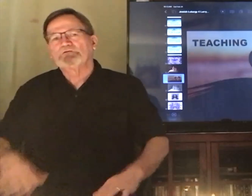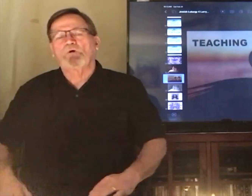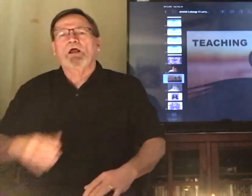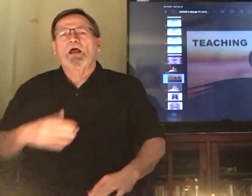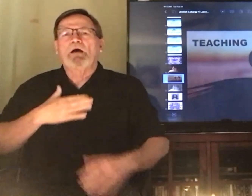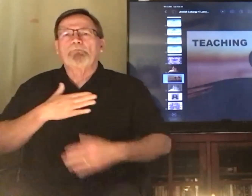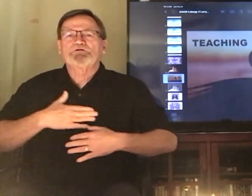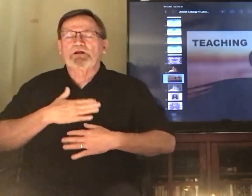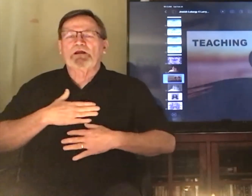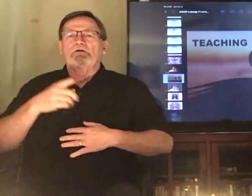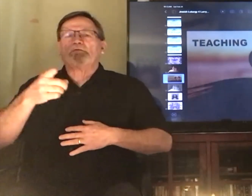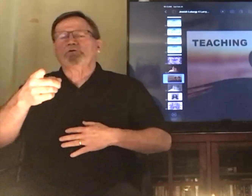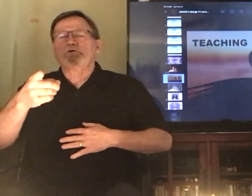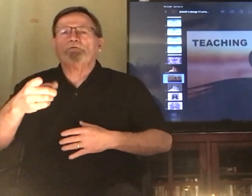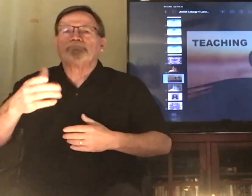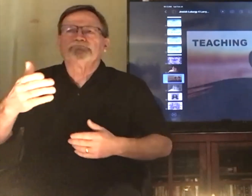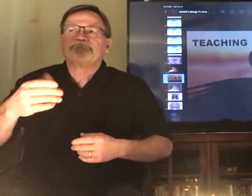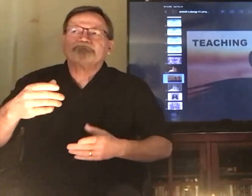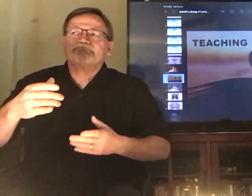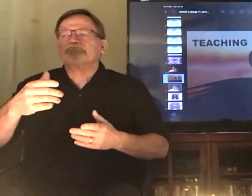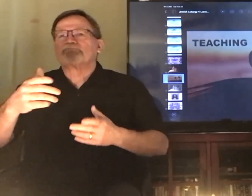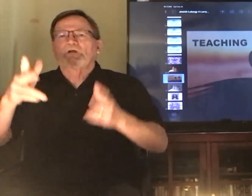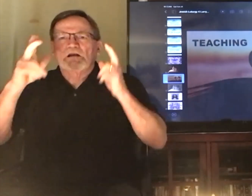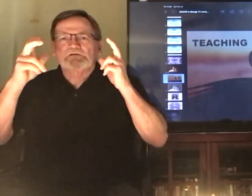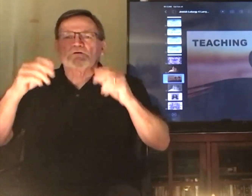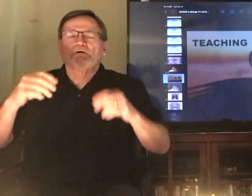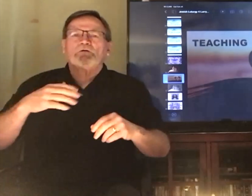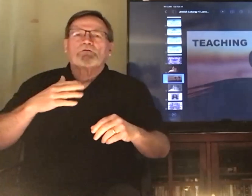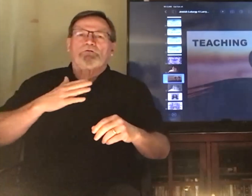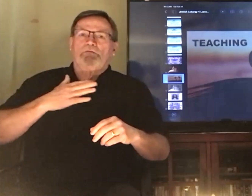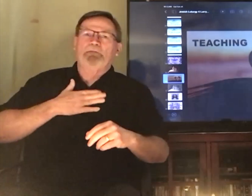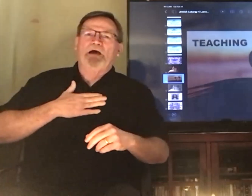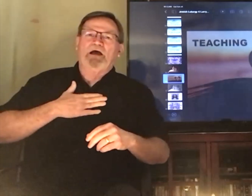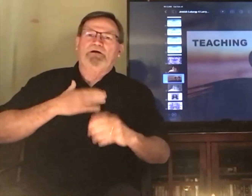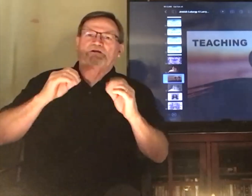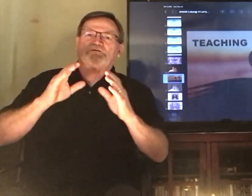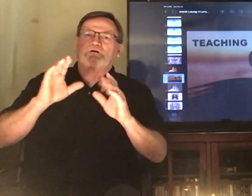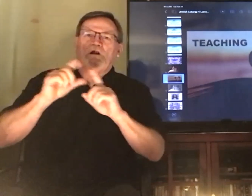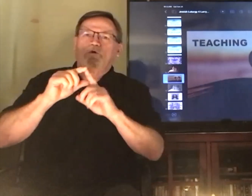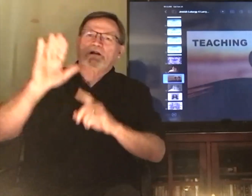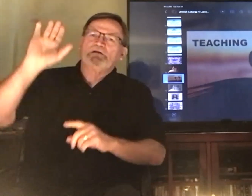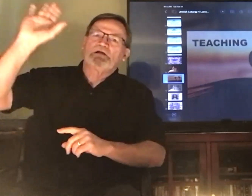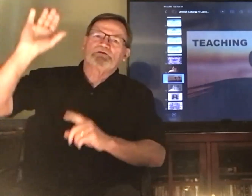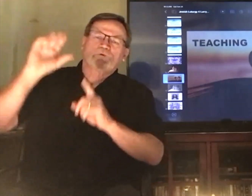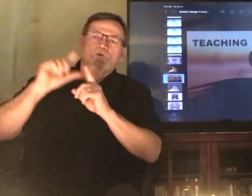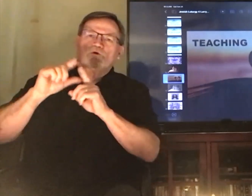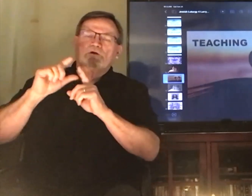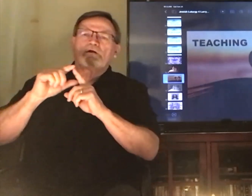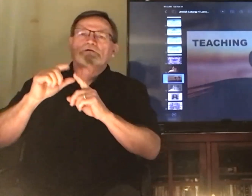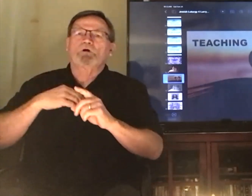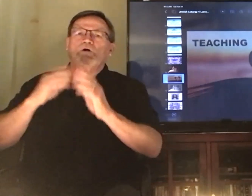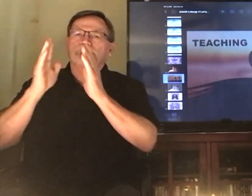I appreciate you listening to not my teaching, not word, his word. So I